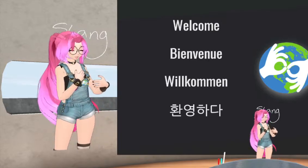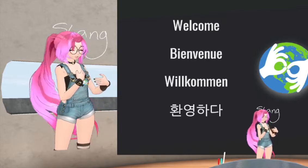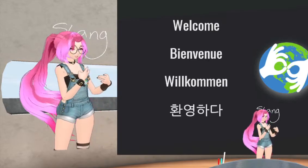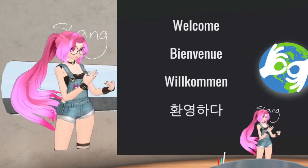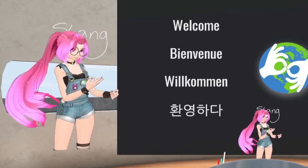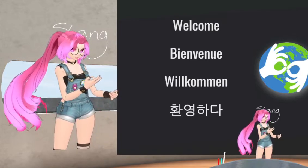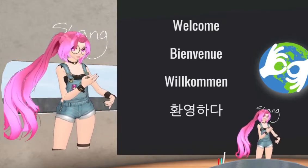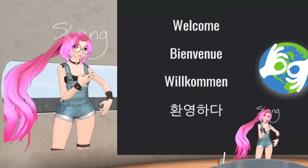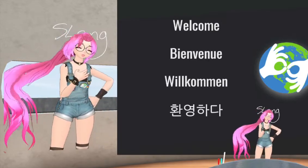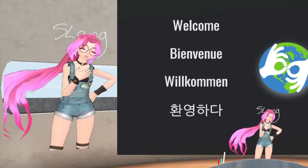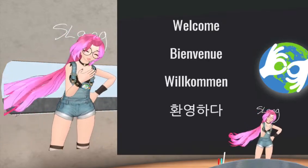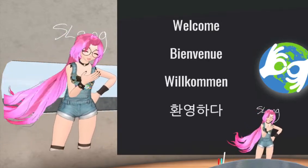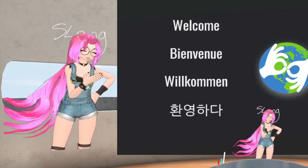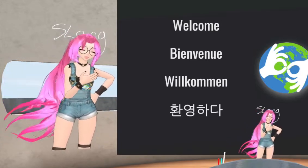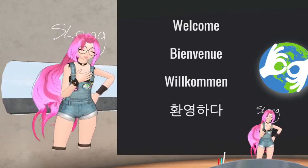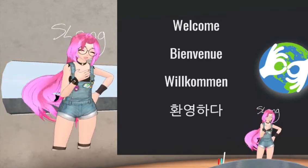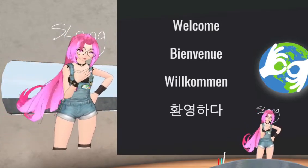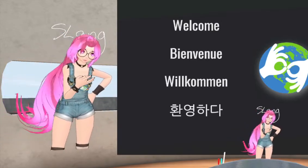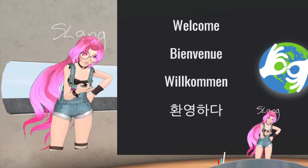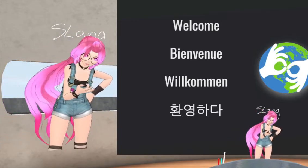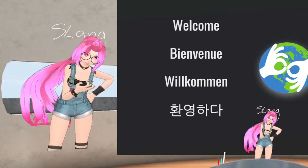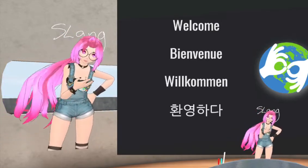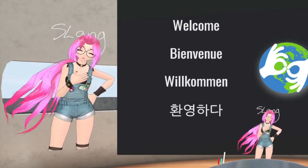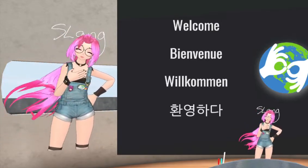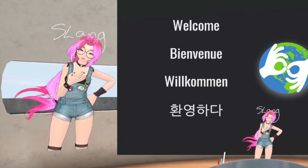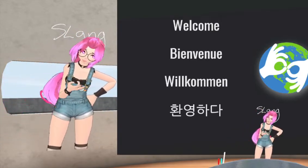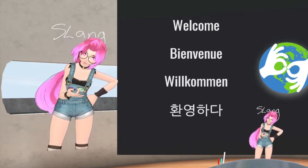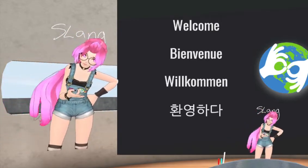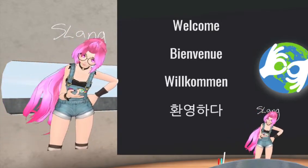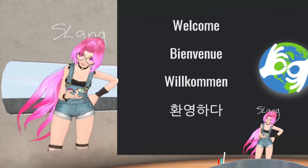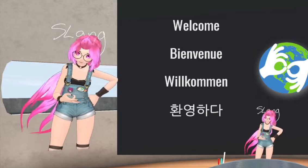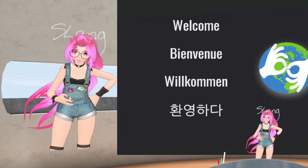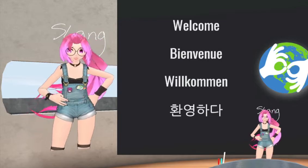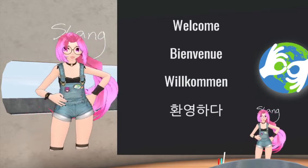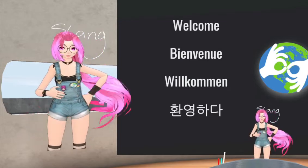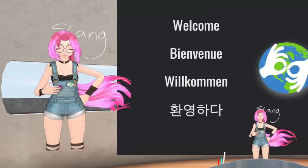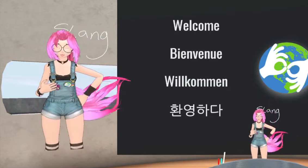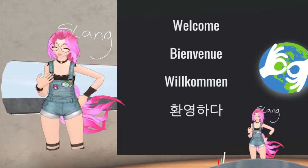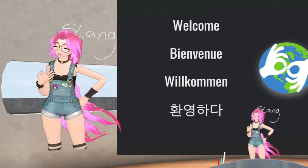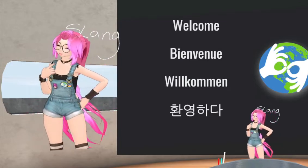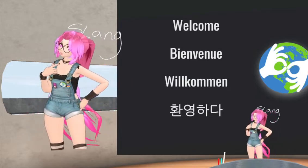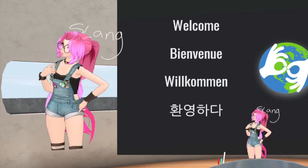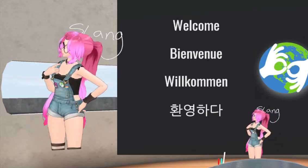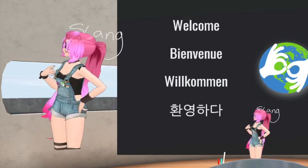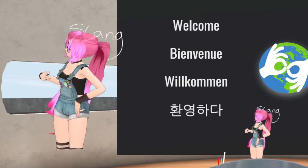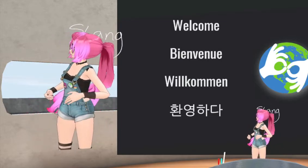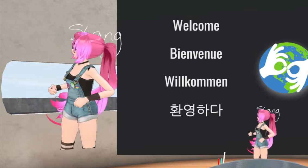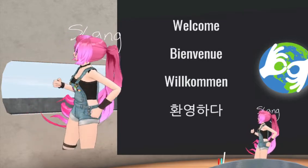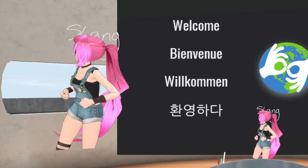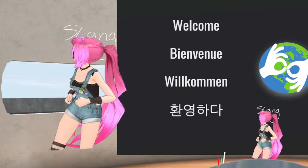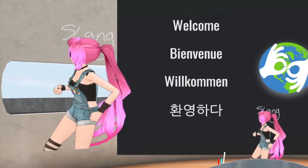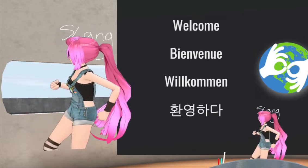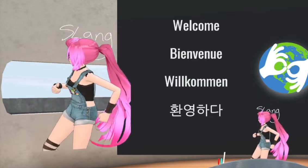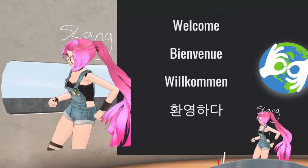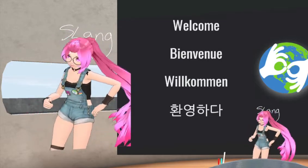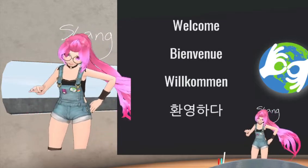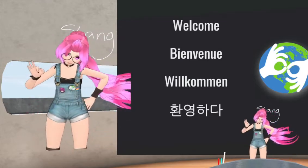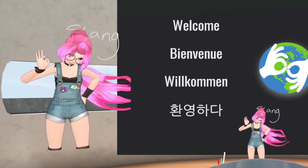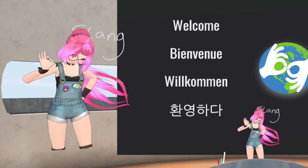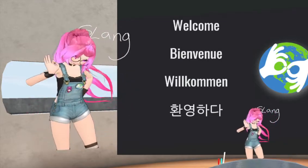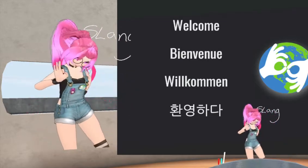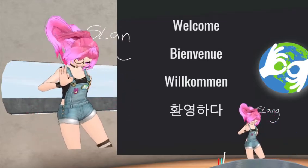you. All right, I'm gonna clear this, my terribly worded etiquette. And then just to write this down so people